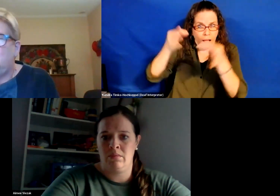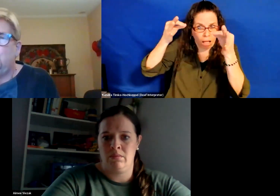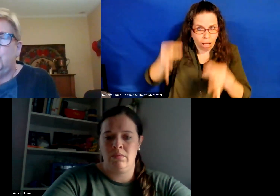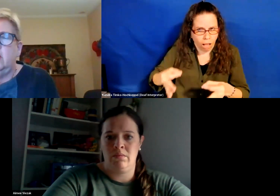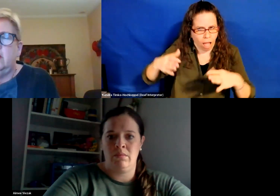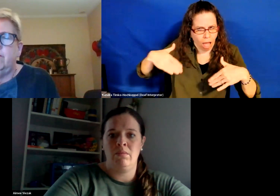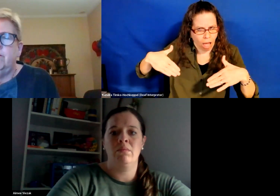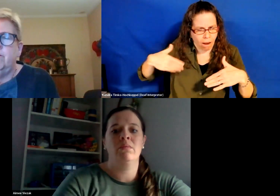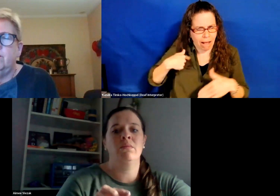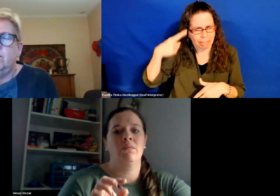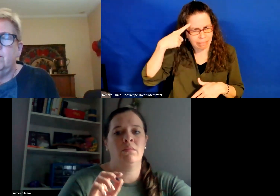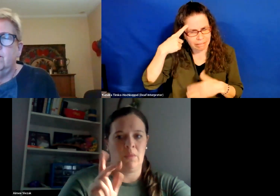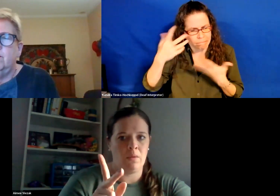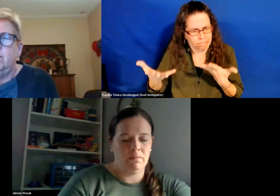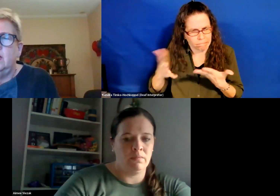So